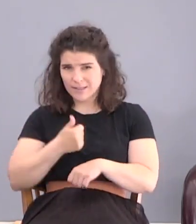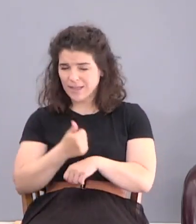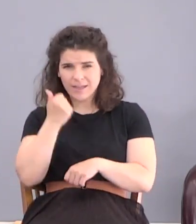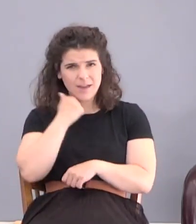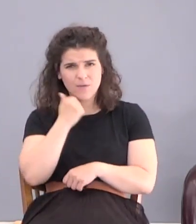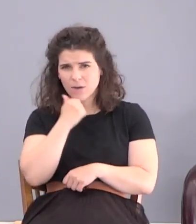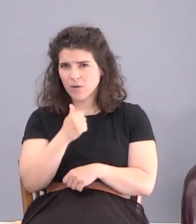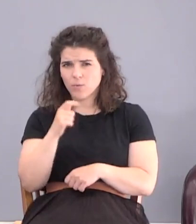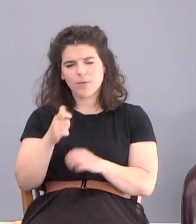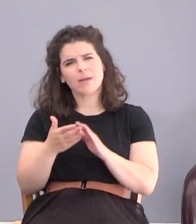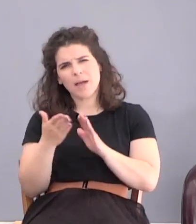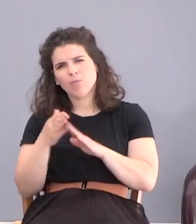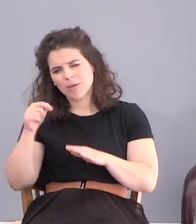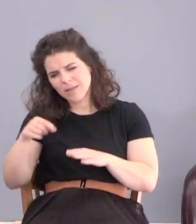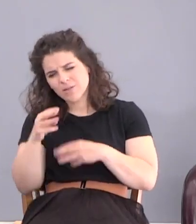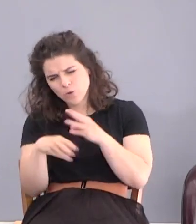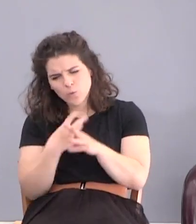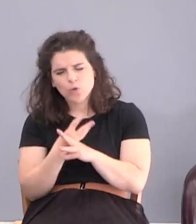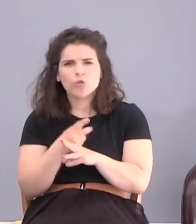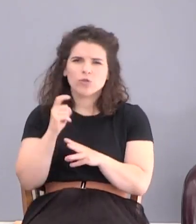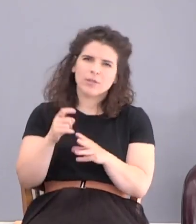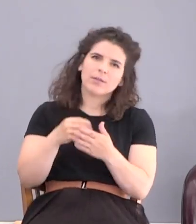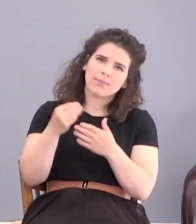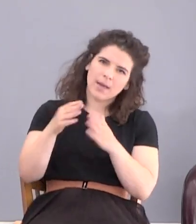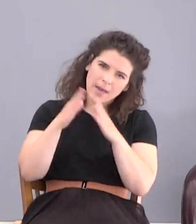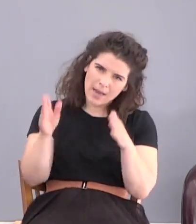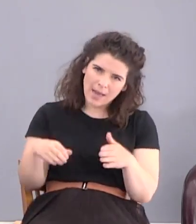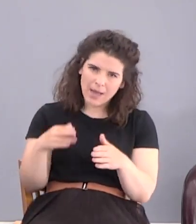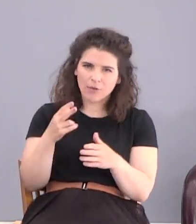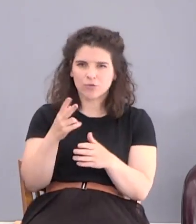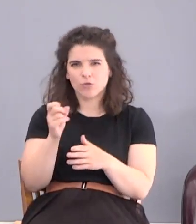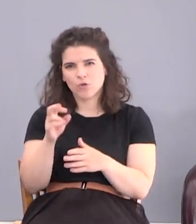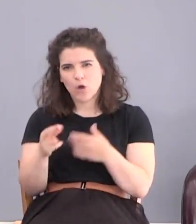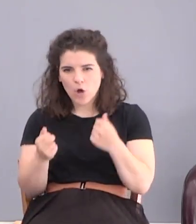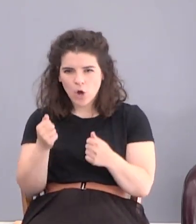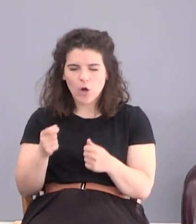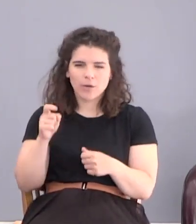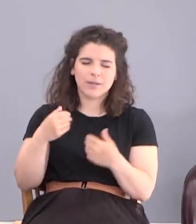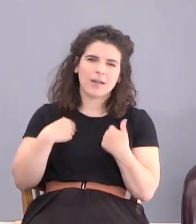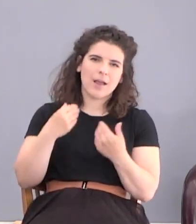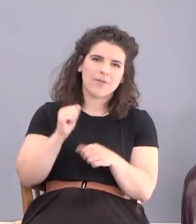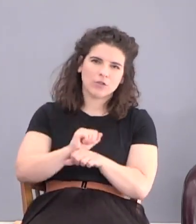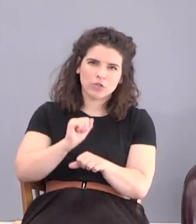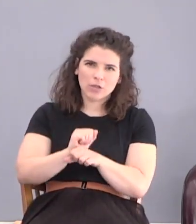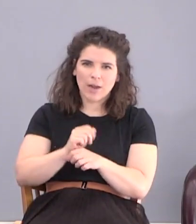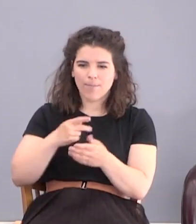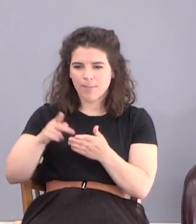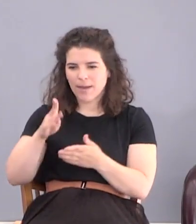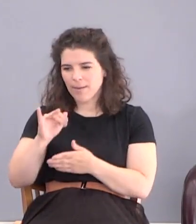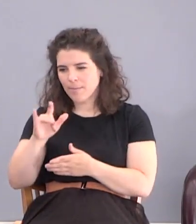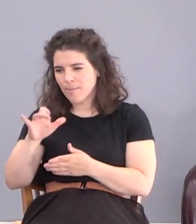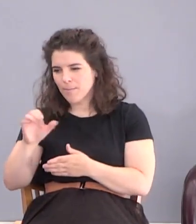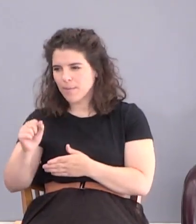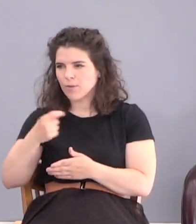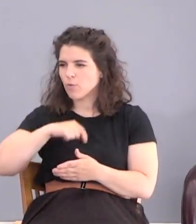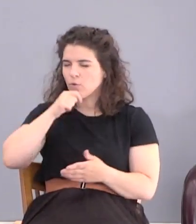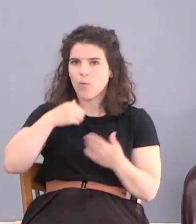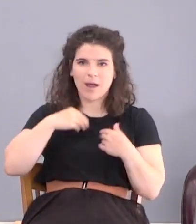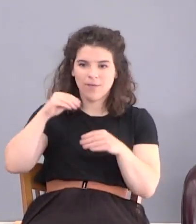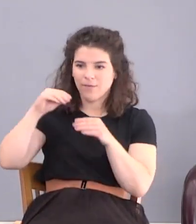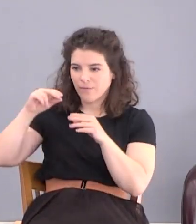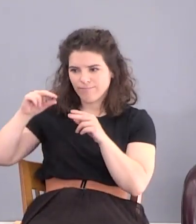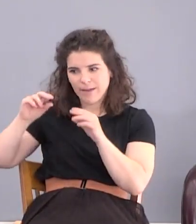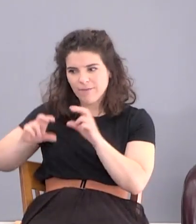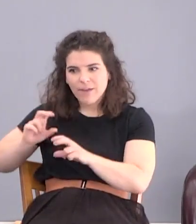We have to operate in this world. We got to own a house. We got to buy a car. We got to pay bills. We got to have a job. I get all that. I'm not saying that we don't have any investment